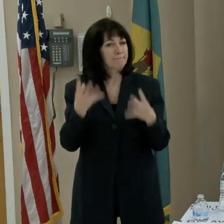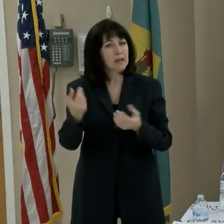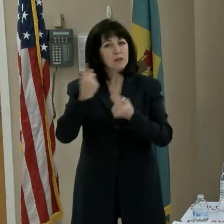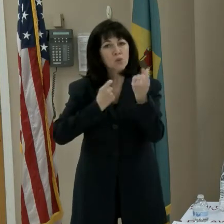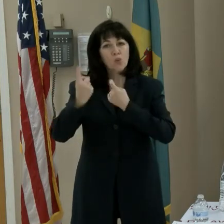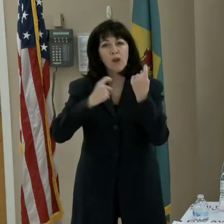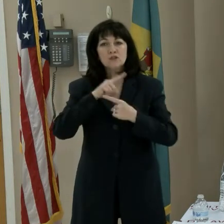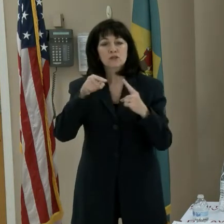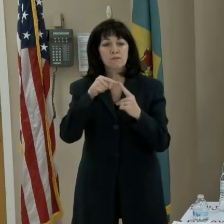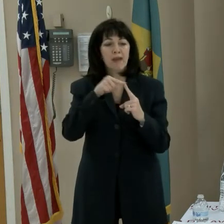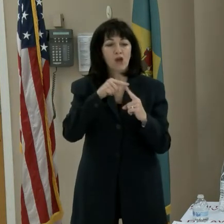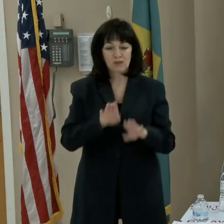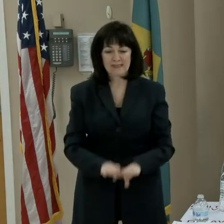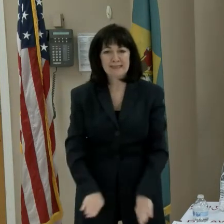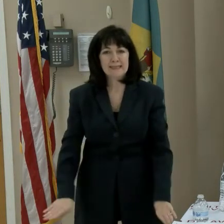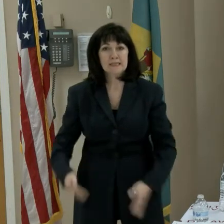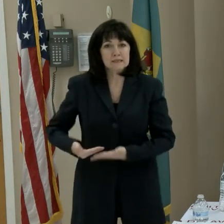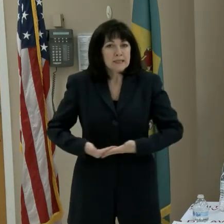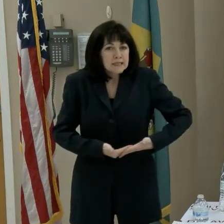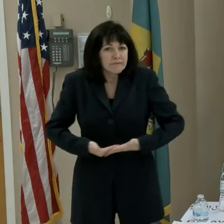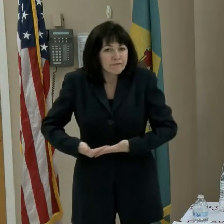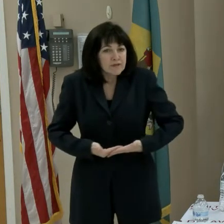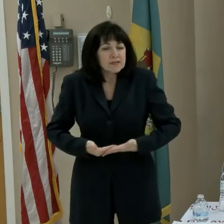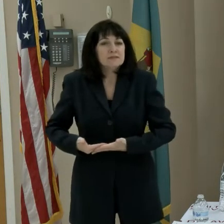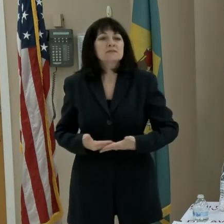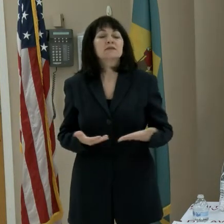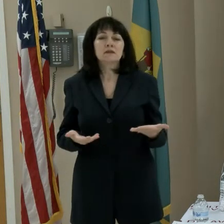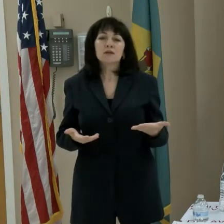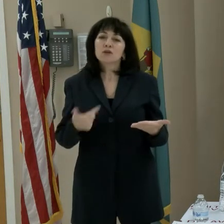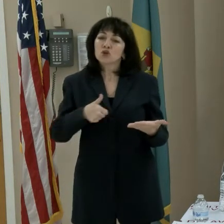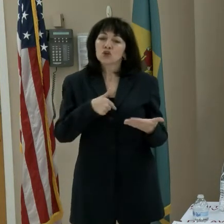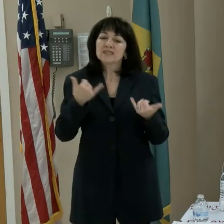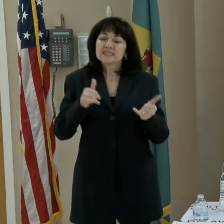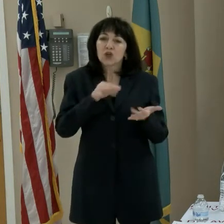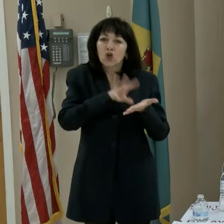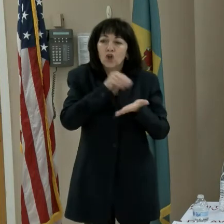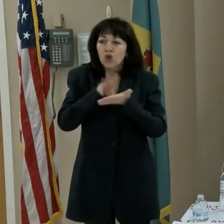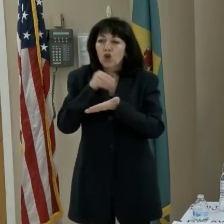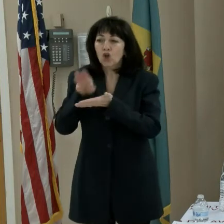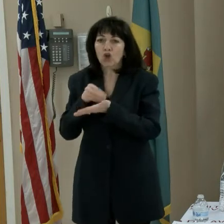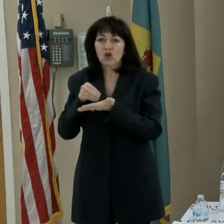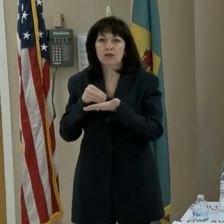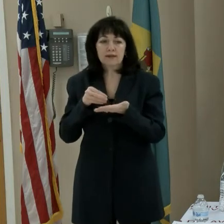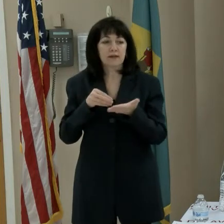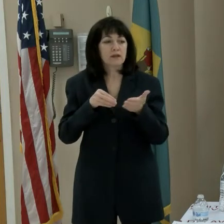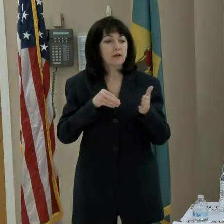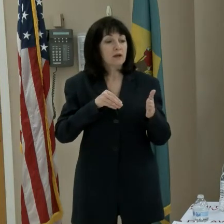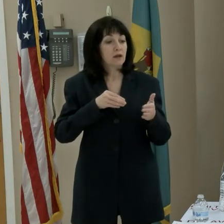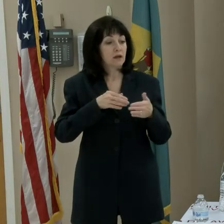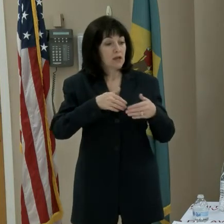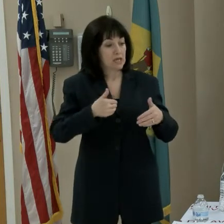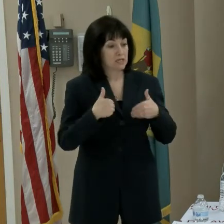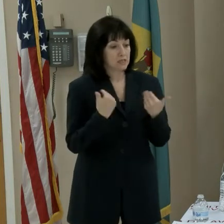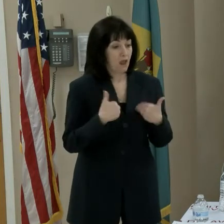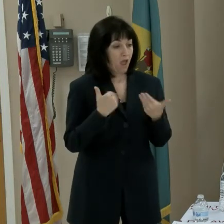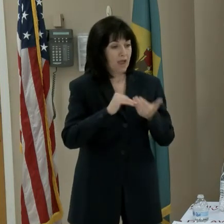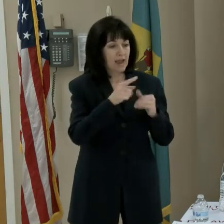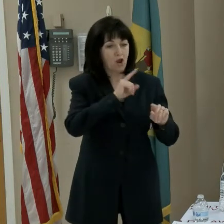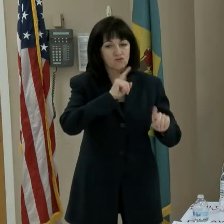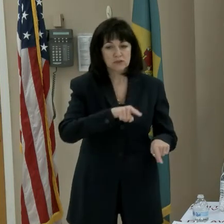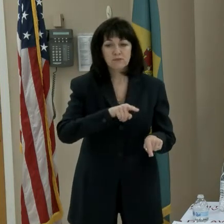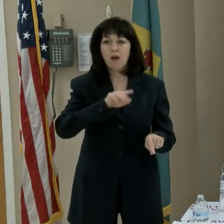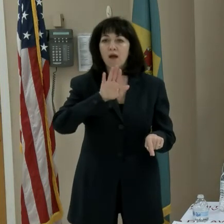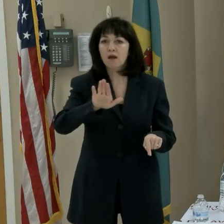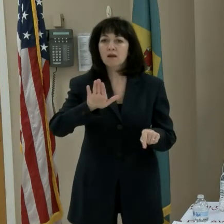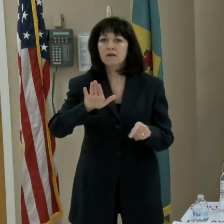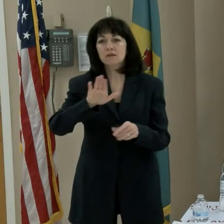well, and we're still, again, learning a lot about how different populations respond to this virus. We noticed that you're